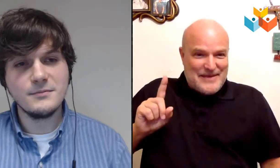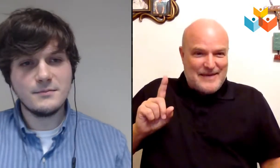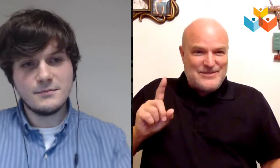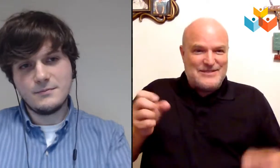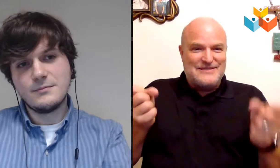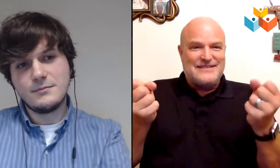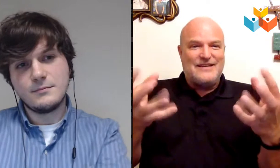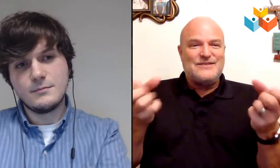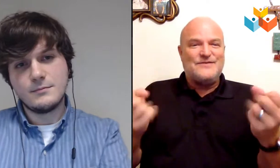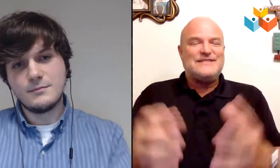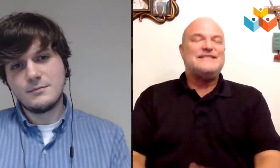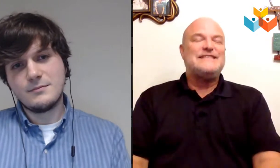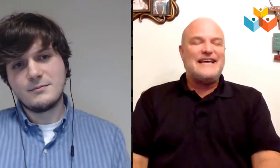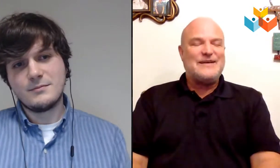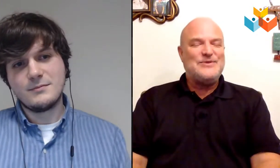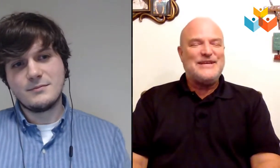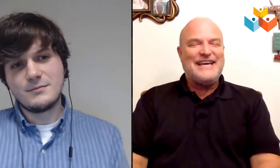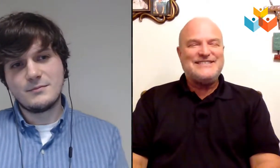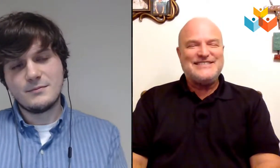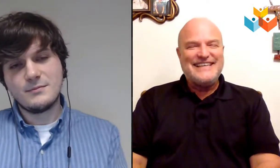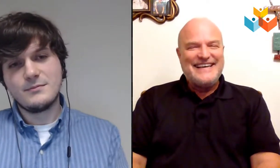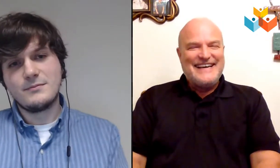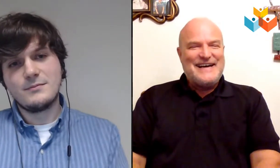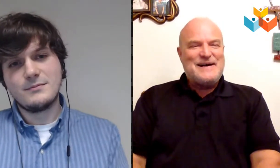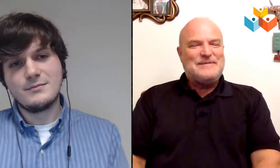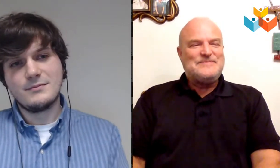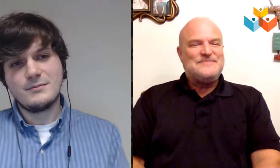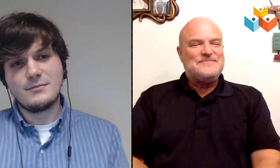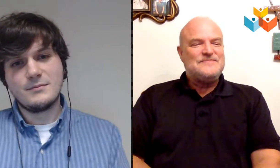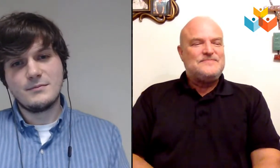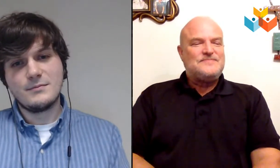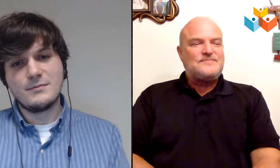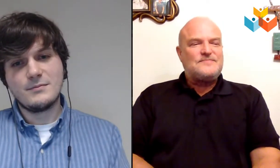not about me. I'm just there to facilitate communication.